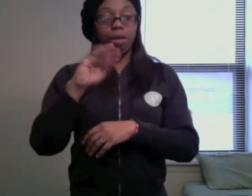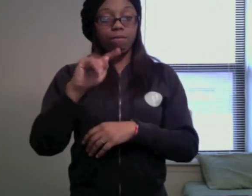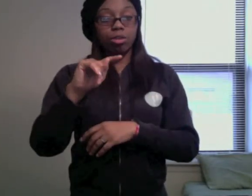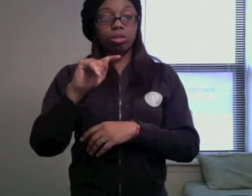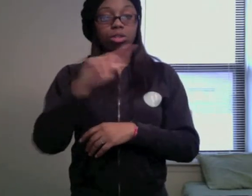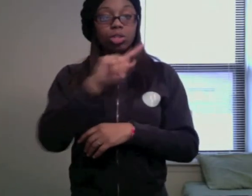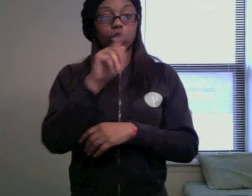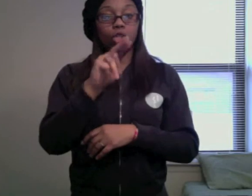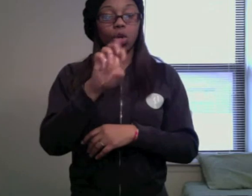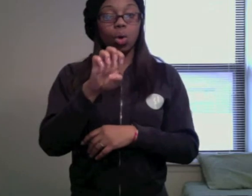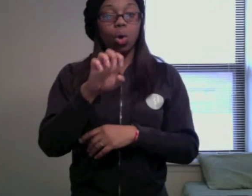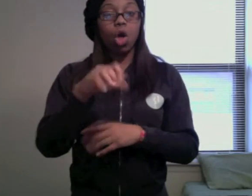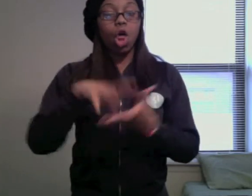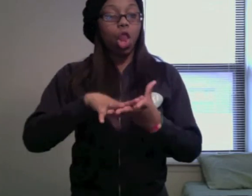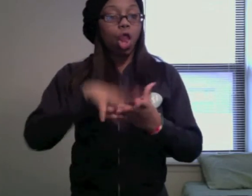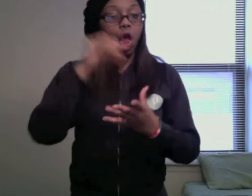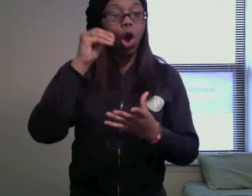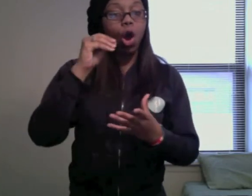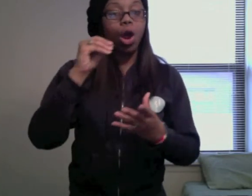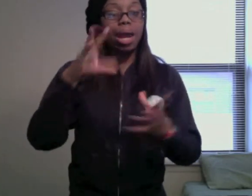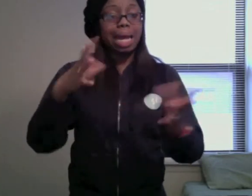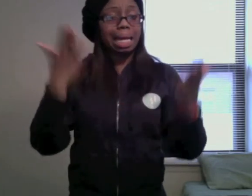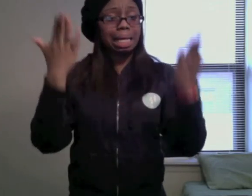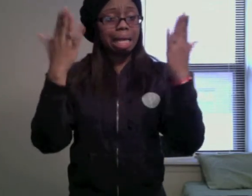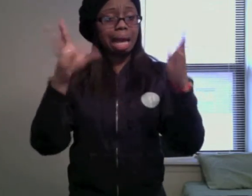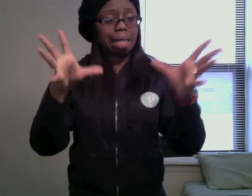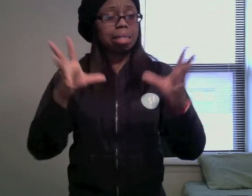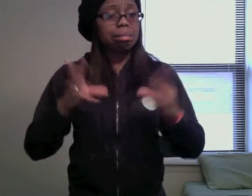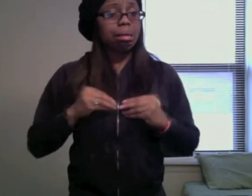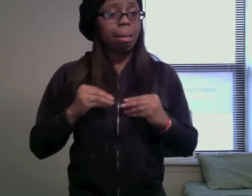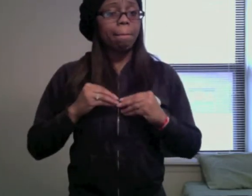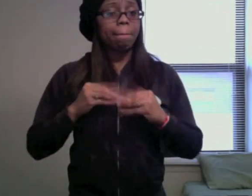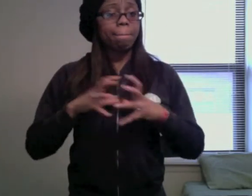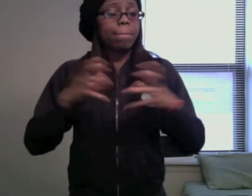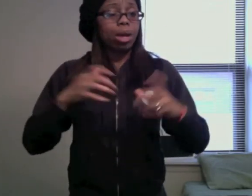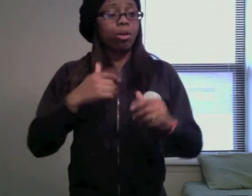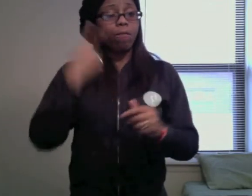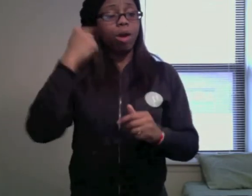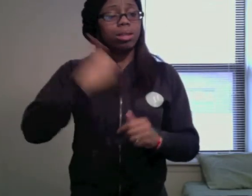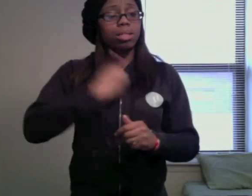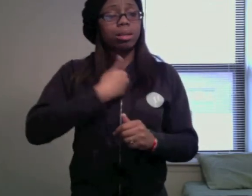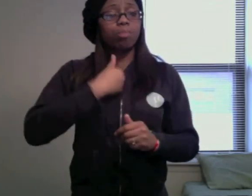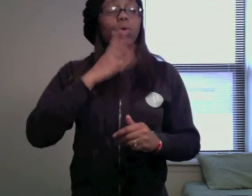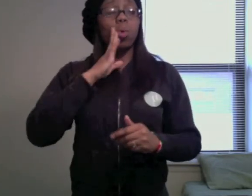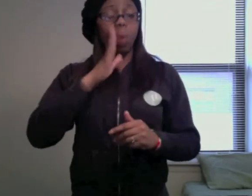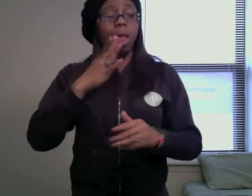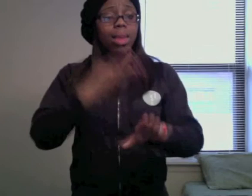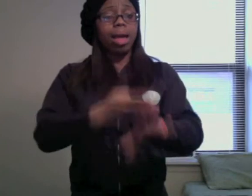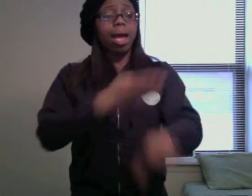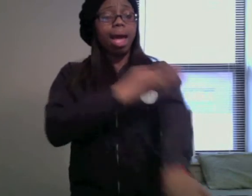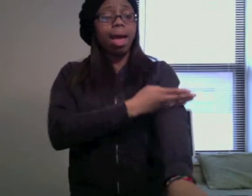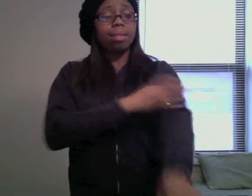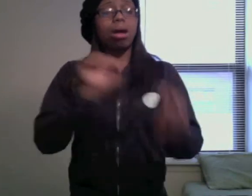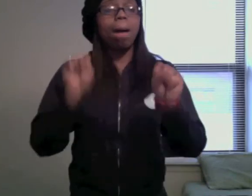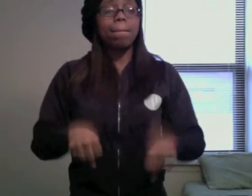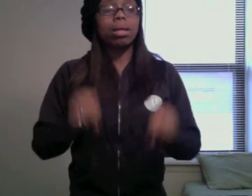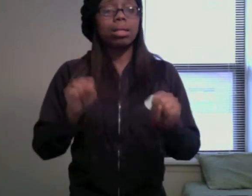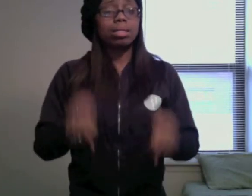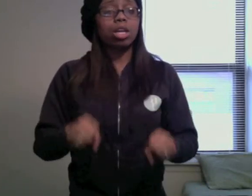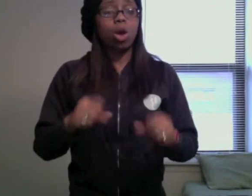and better things of ourselves, we will enhance our ability to live more fully with a constant focus